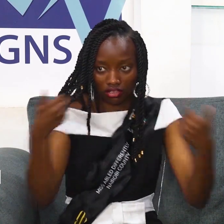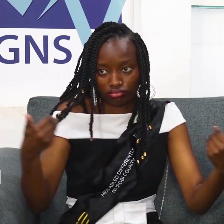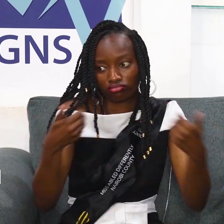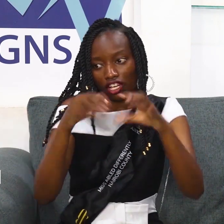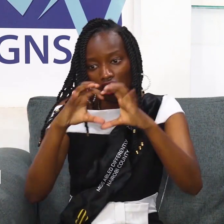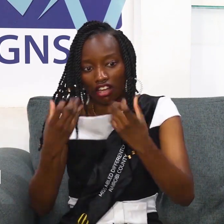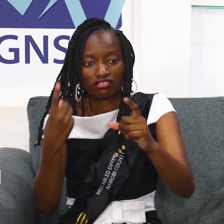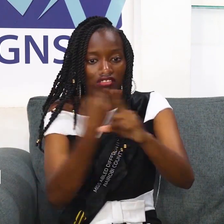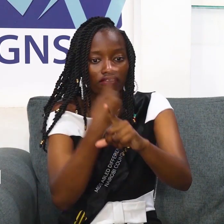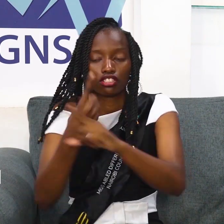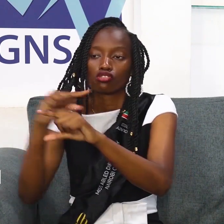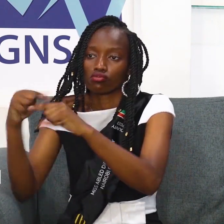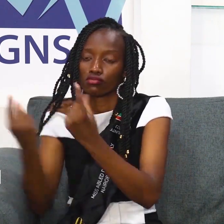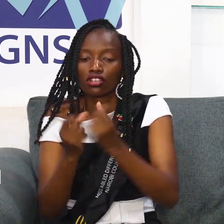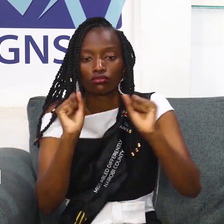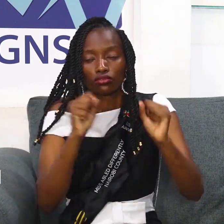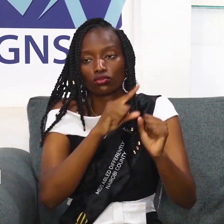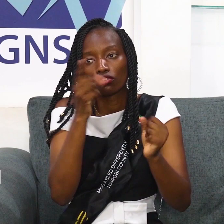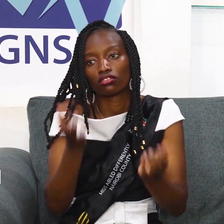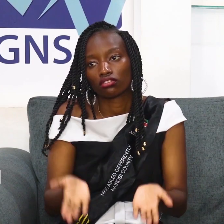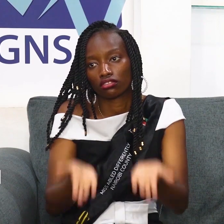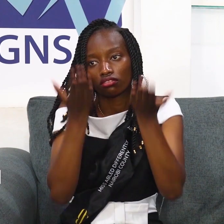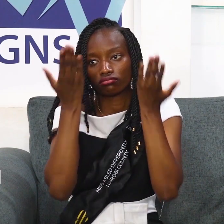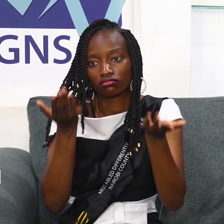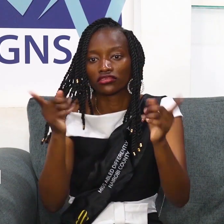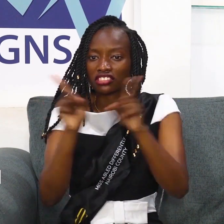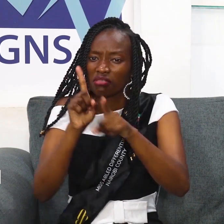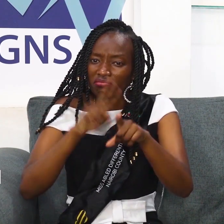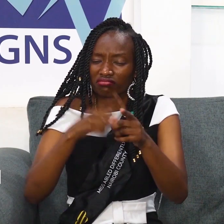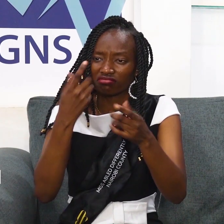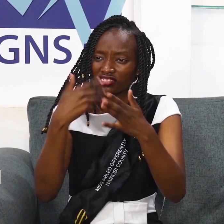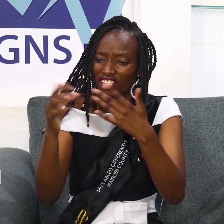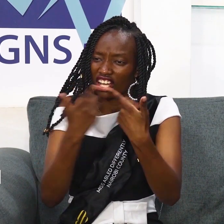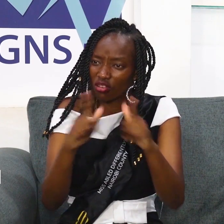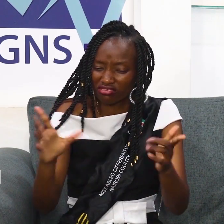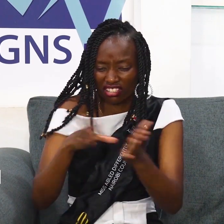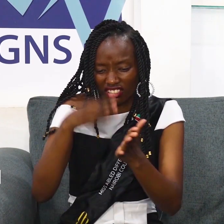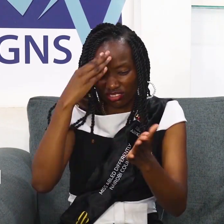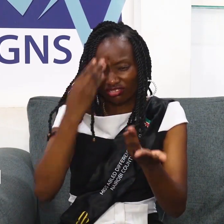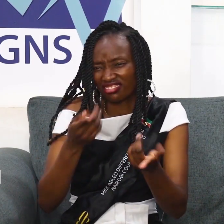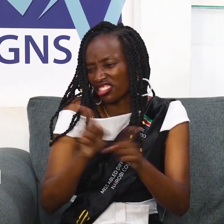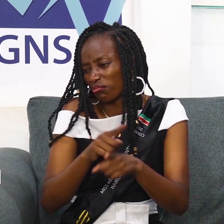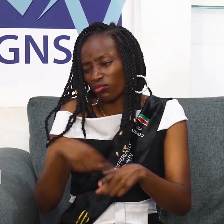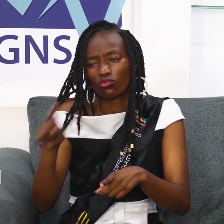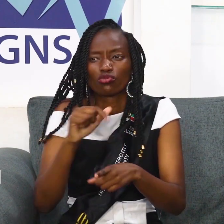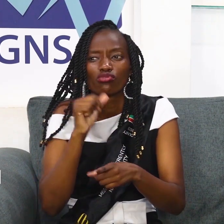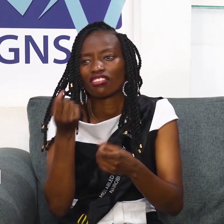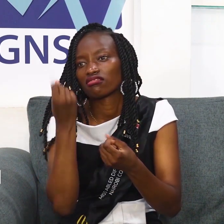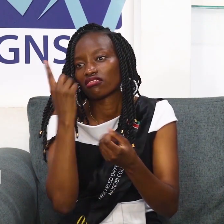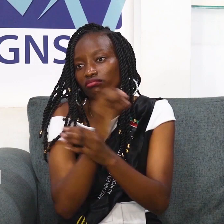really sick. So after people are becoming sick, we are forced to separate and separate the classes to make sure we continue to learn.